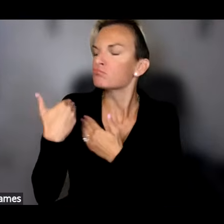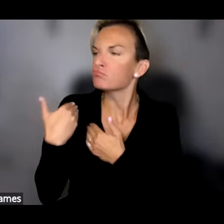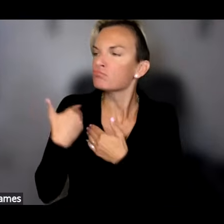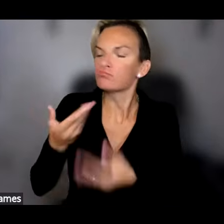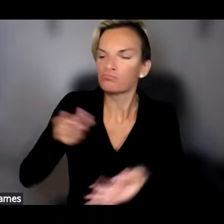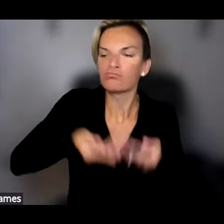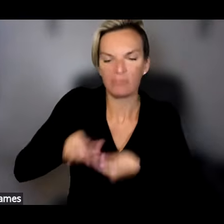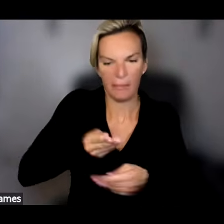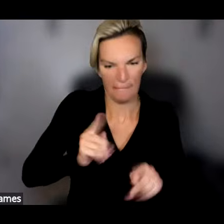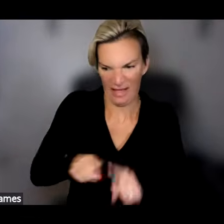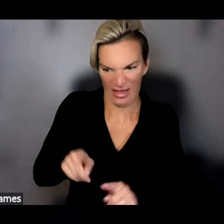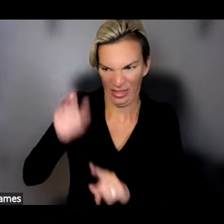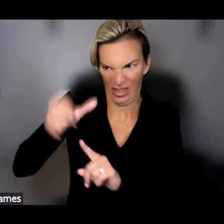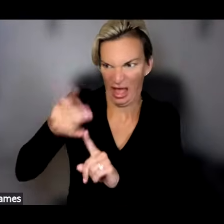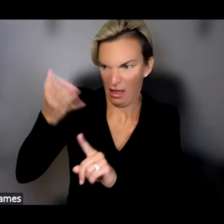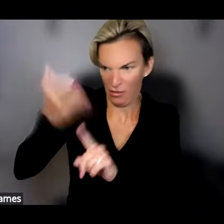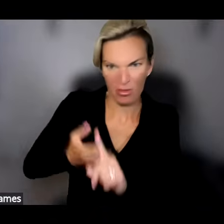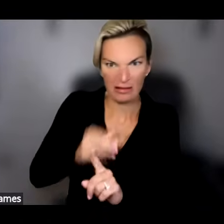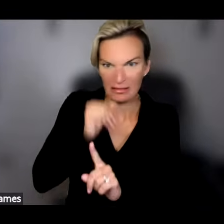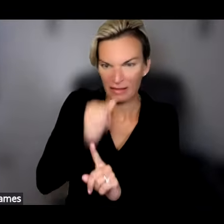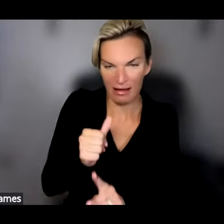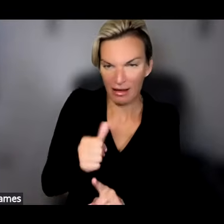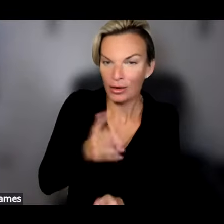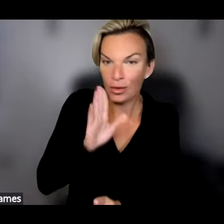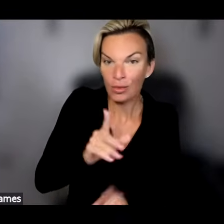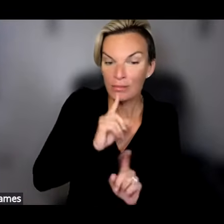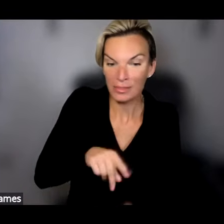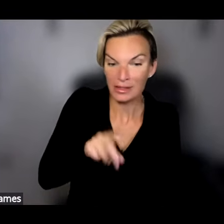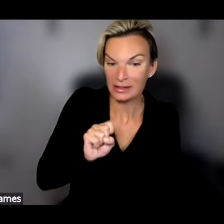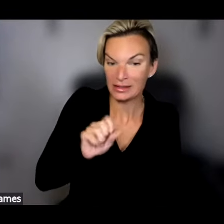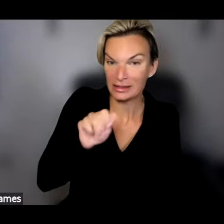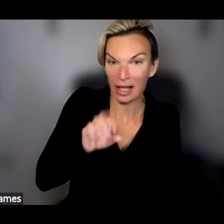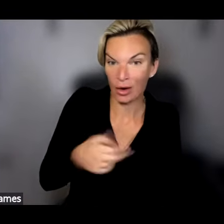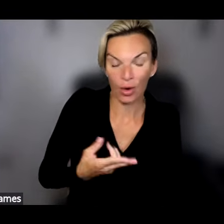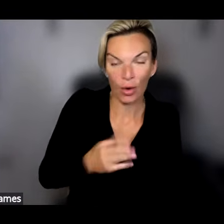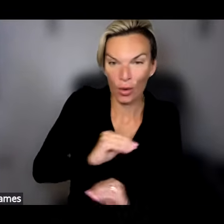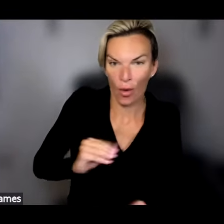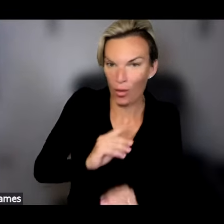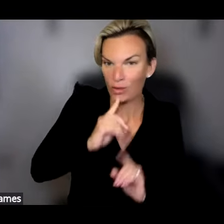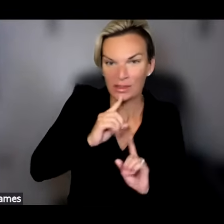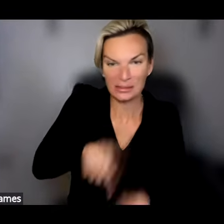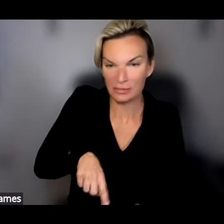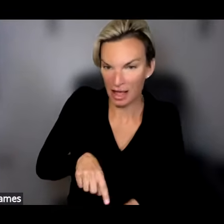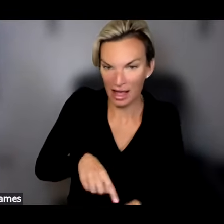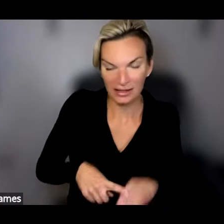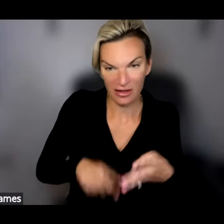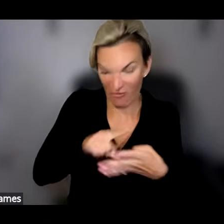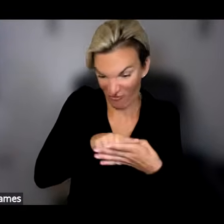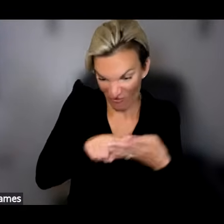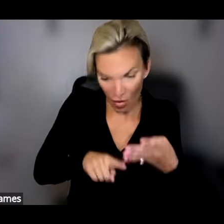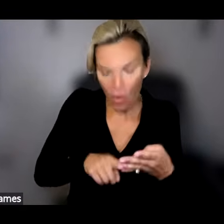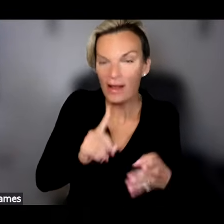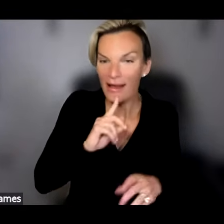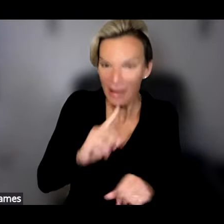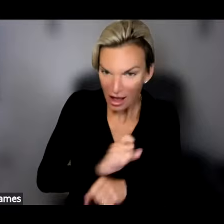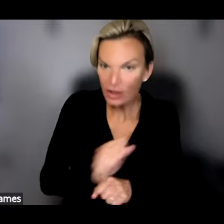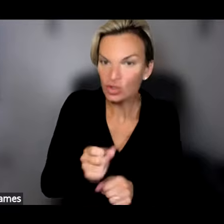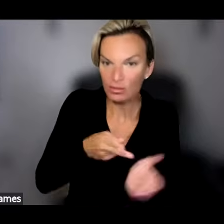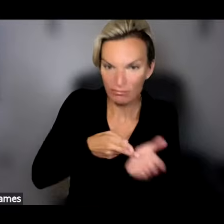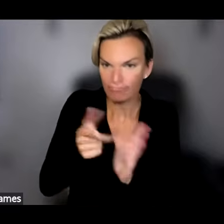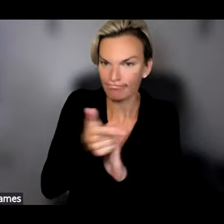Sarah Cambensi's response? She has no response to 4 of the affidavits or to our claim as to Mr.